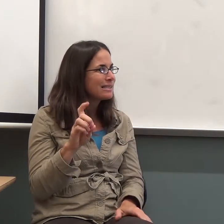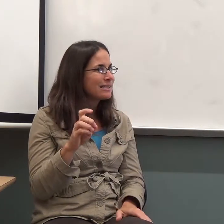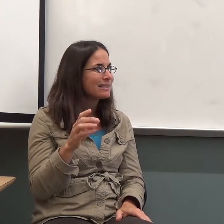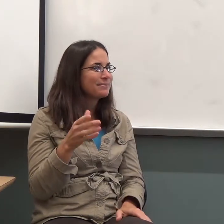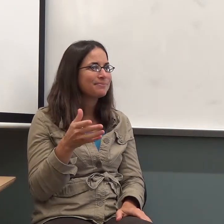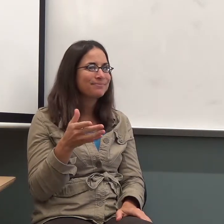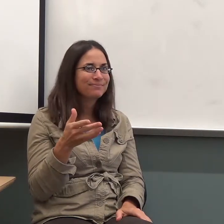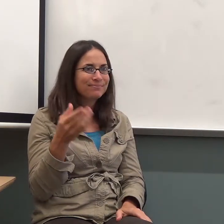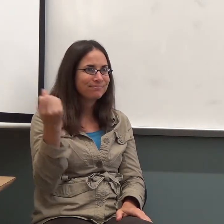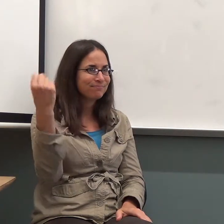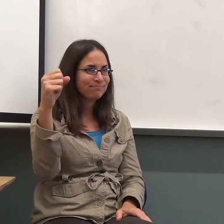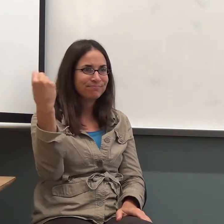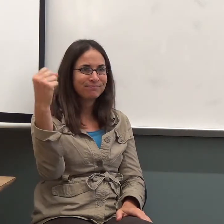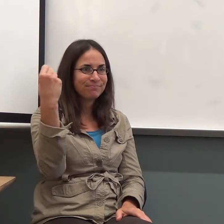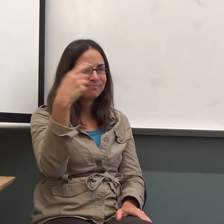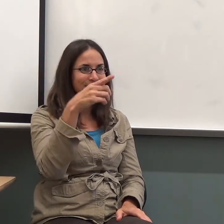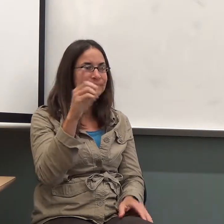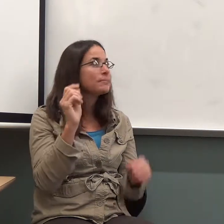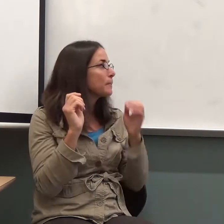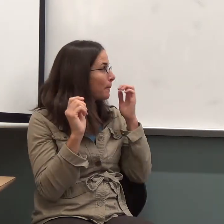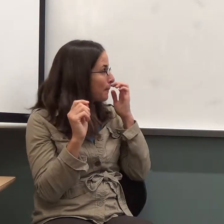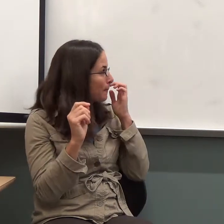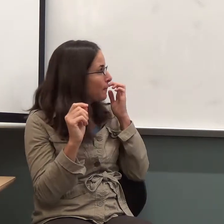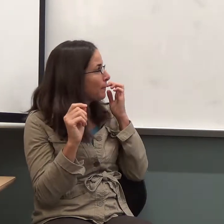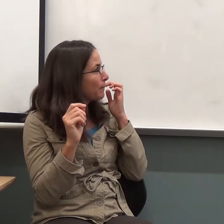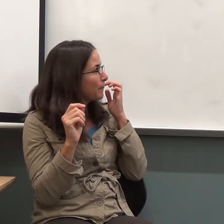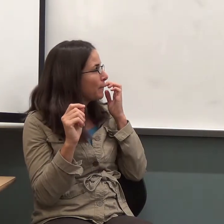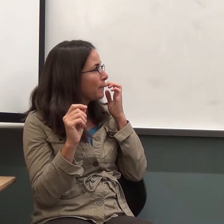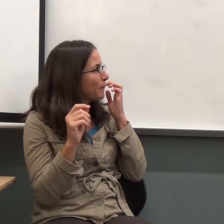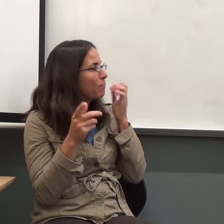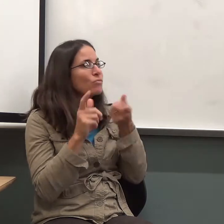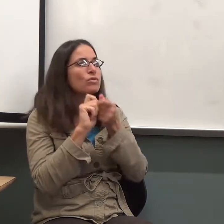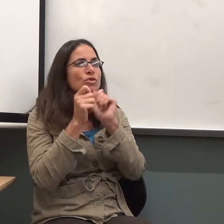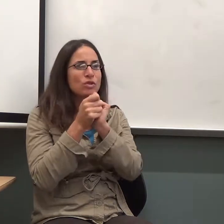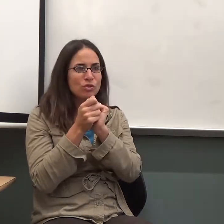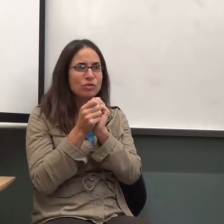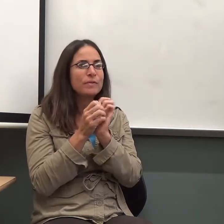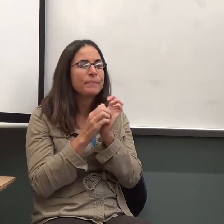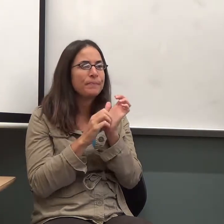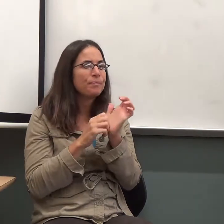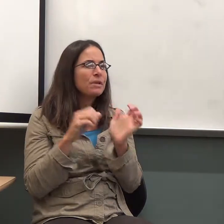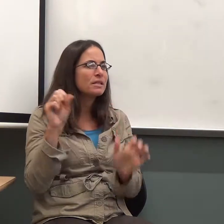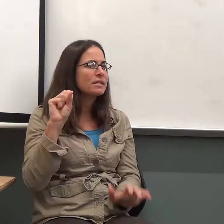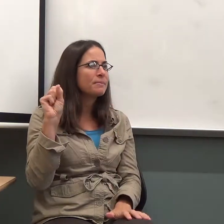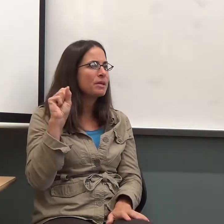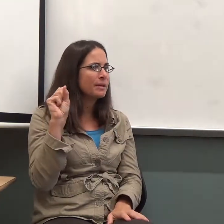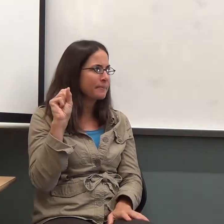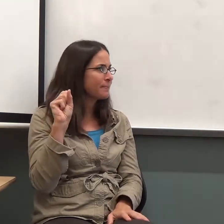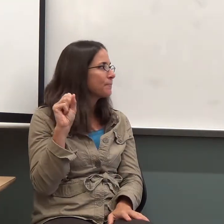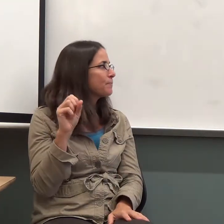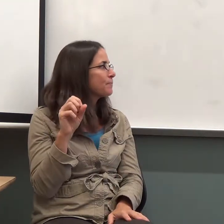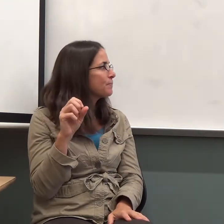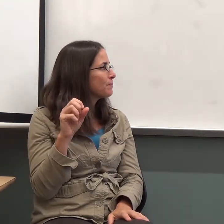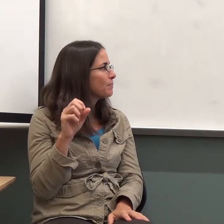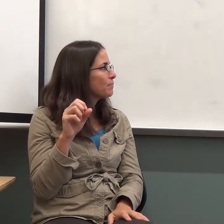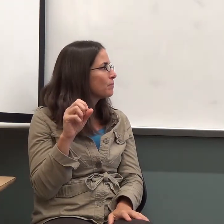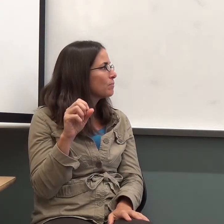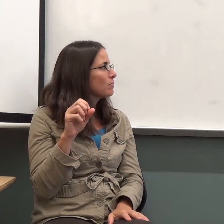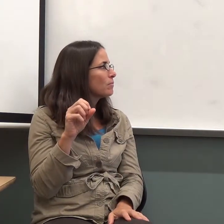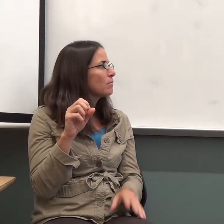What could we say instead? Could we say our subject, since if you're telling me, Brian, that these things are the same